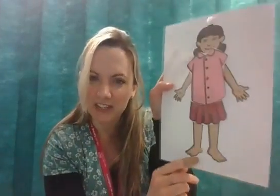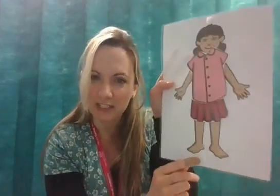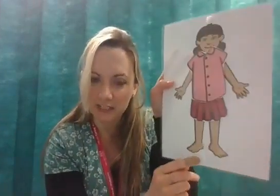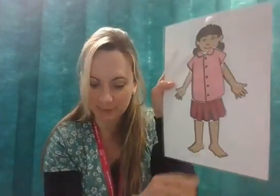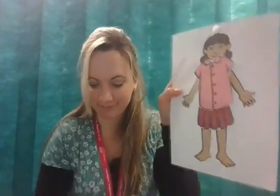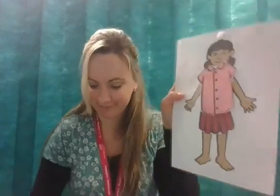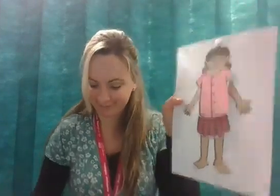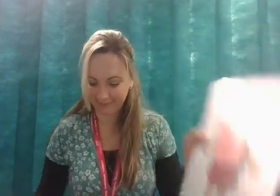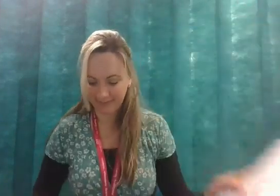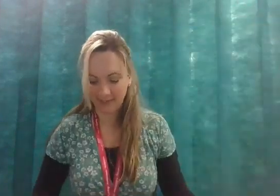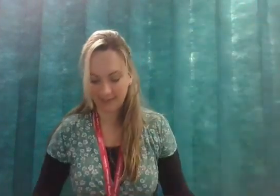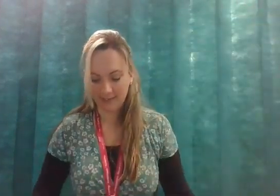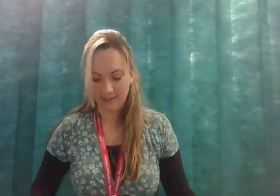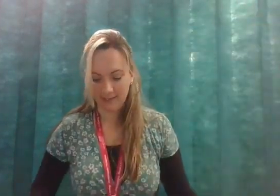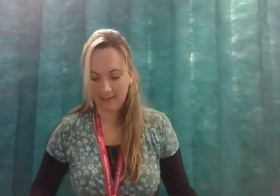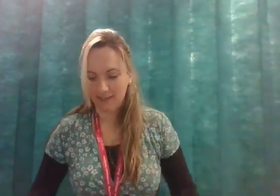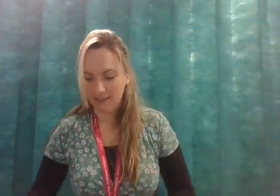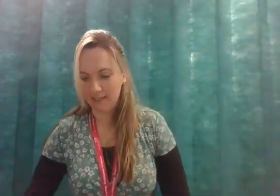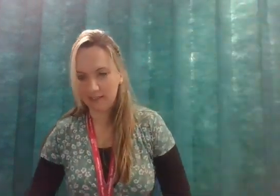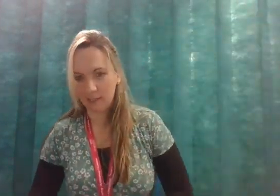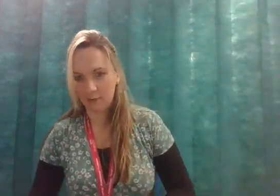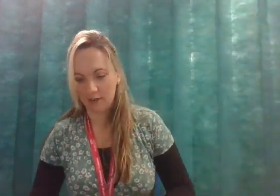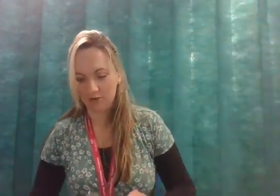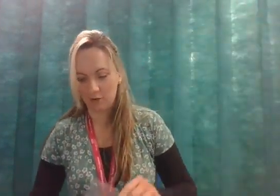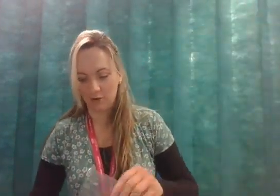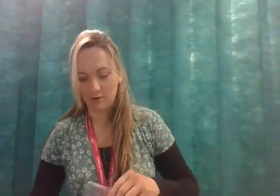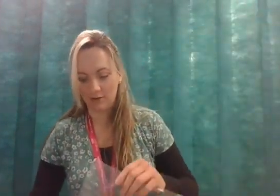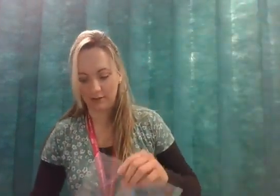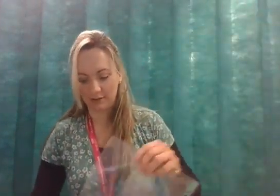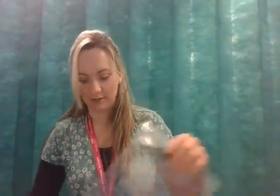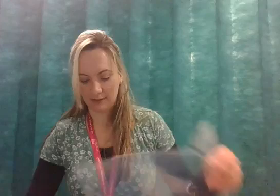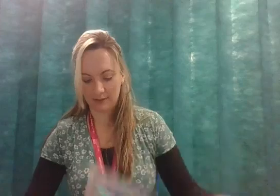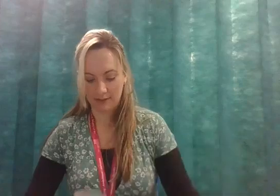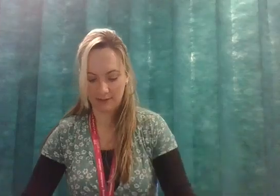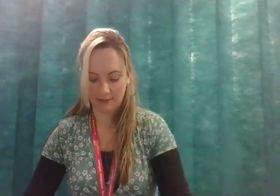feet. Let's see what I've got.